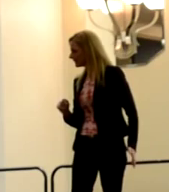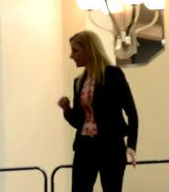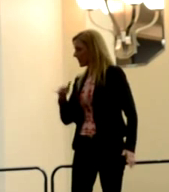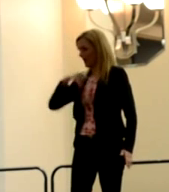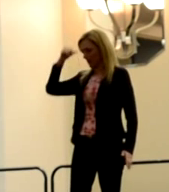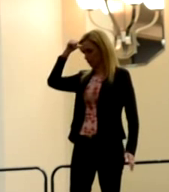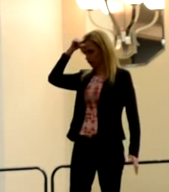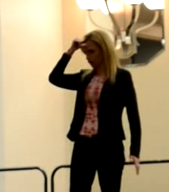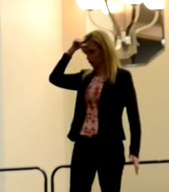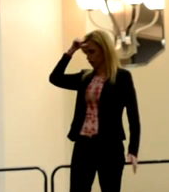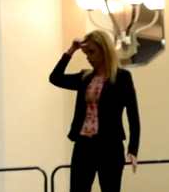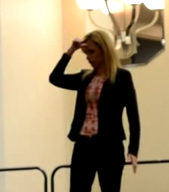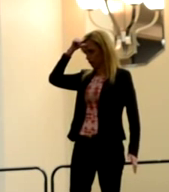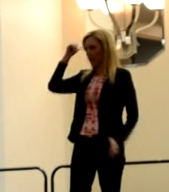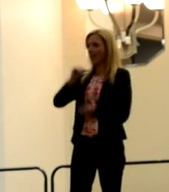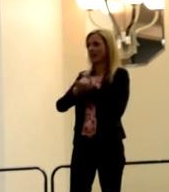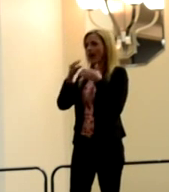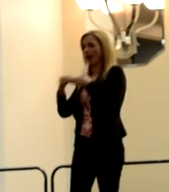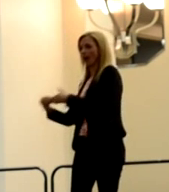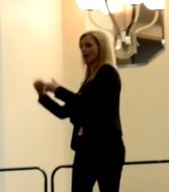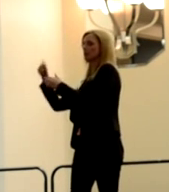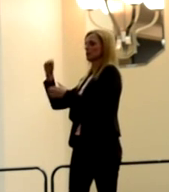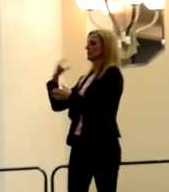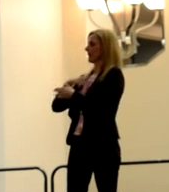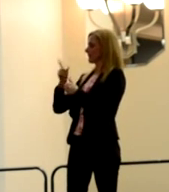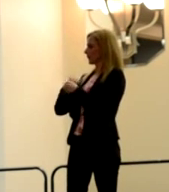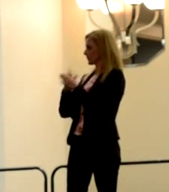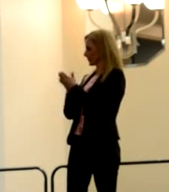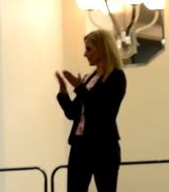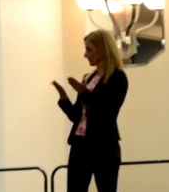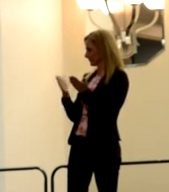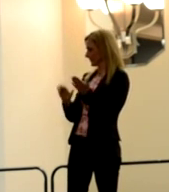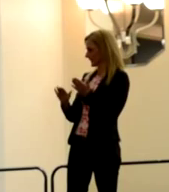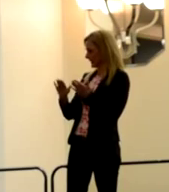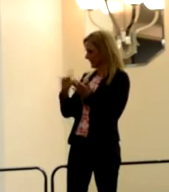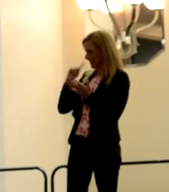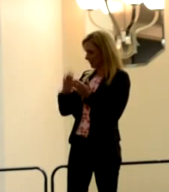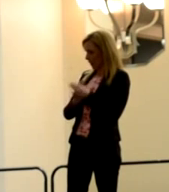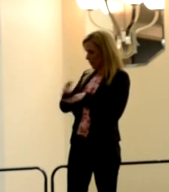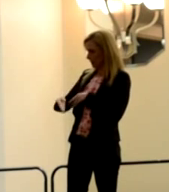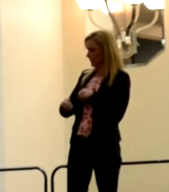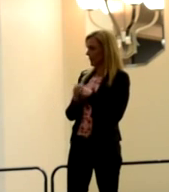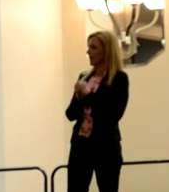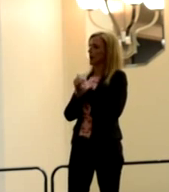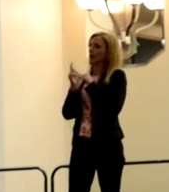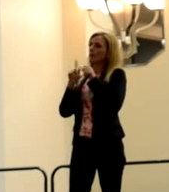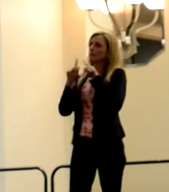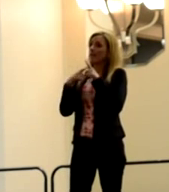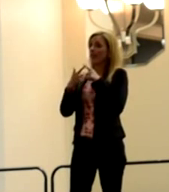deaf. And that stuck with me. And that eventually led to my writing my first book, Deaf Child